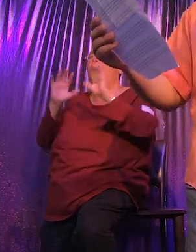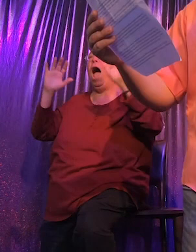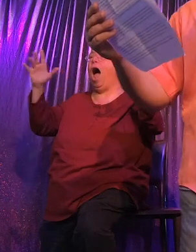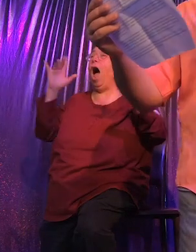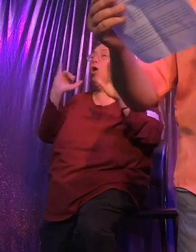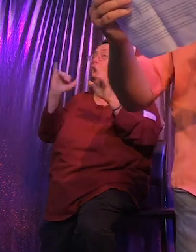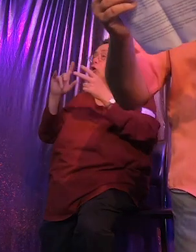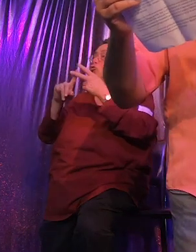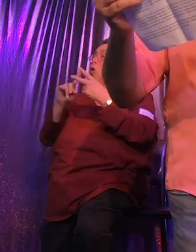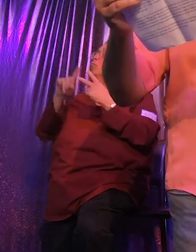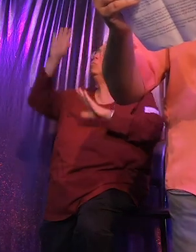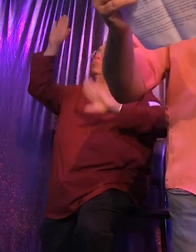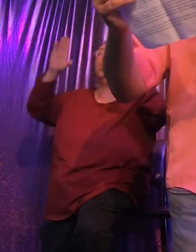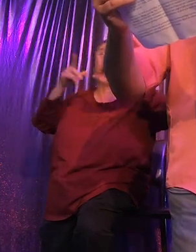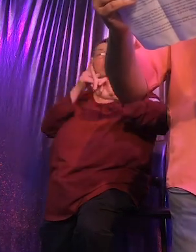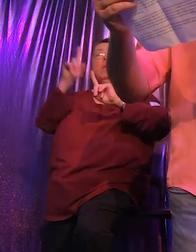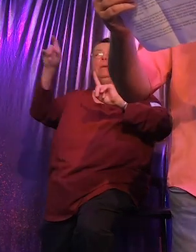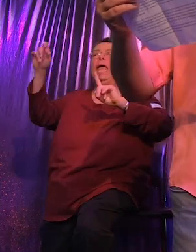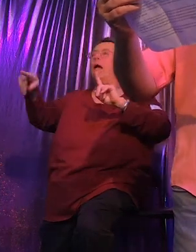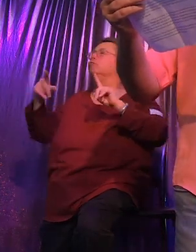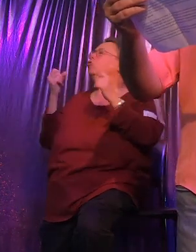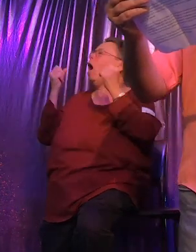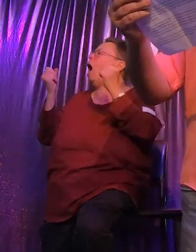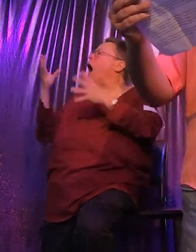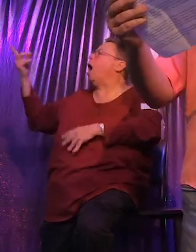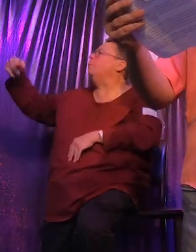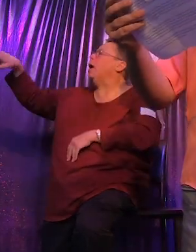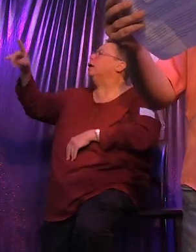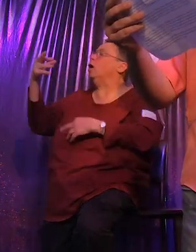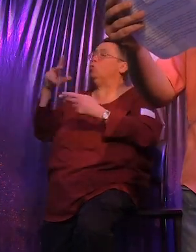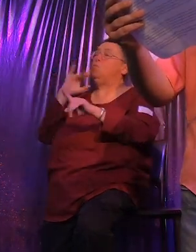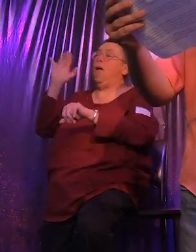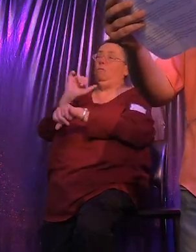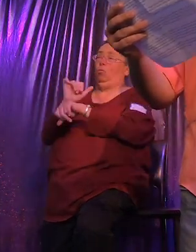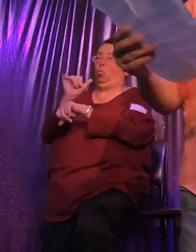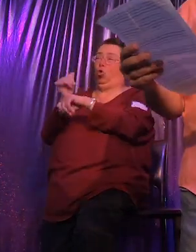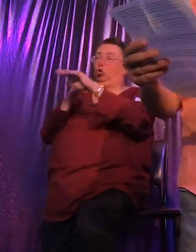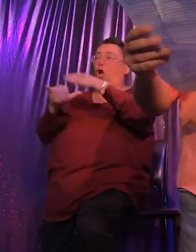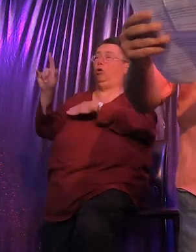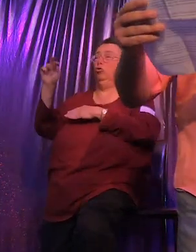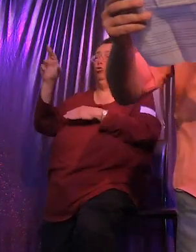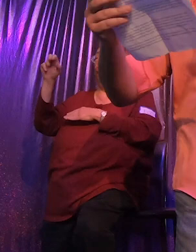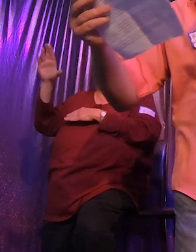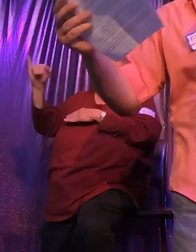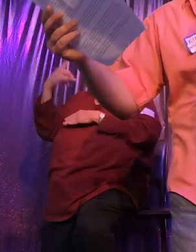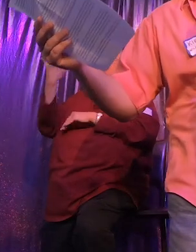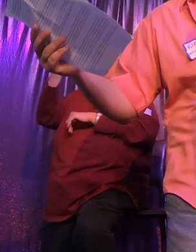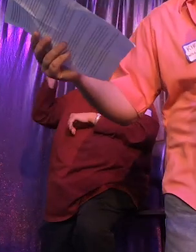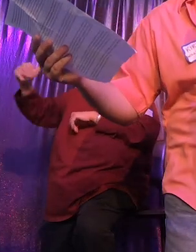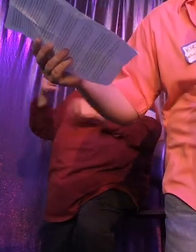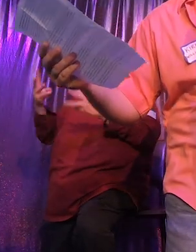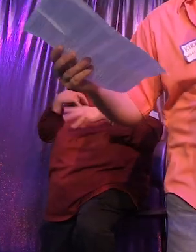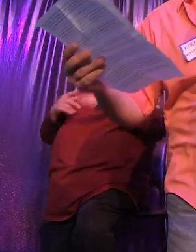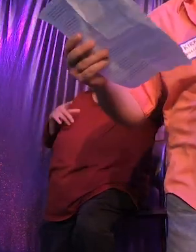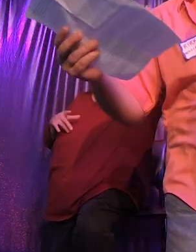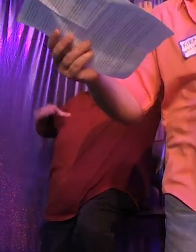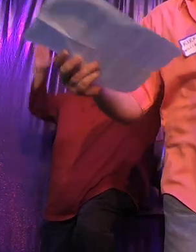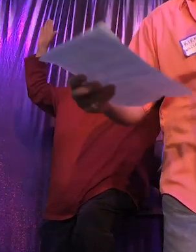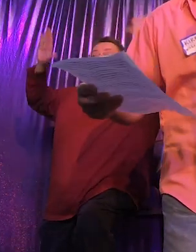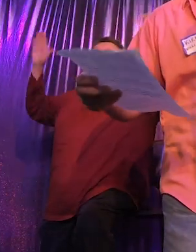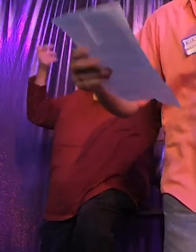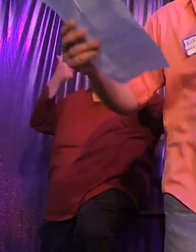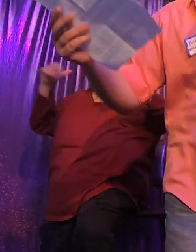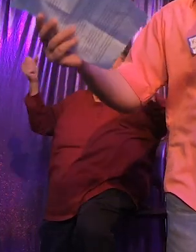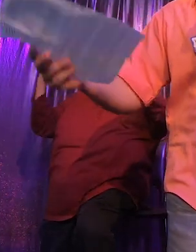Speaking of which, quick show of hands. How many in this room have worked for Tracy at Windy City Times in any capacity?